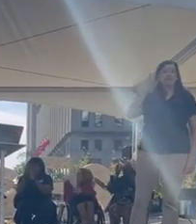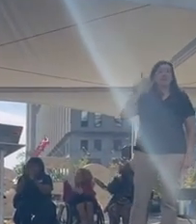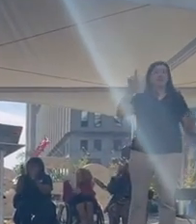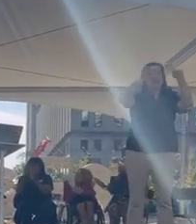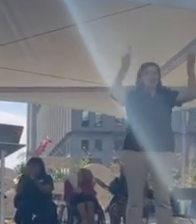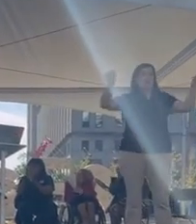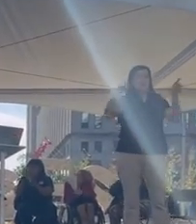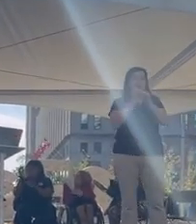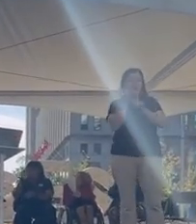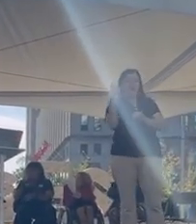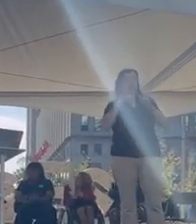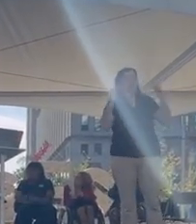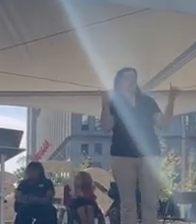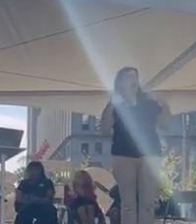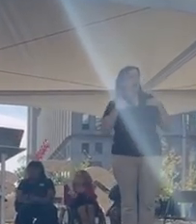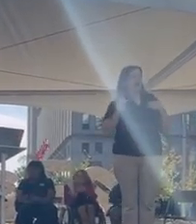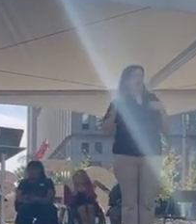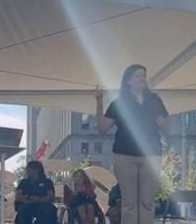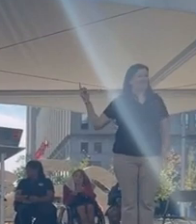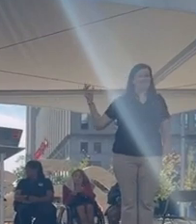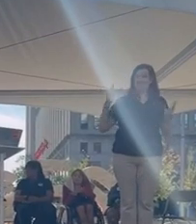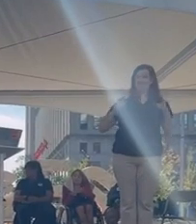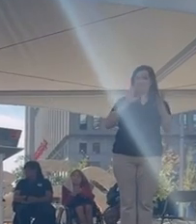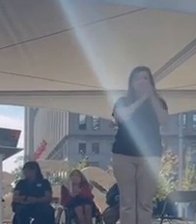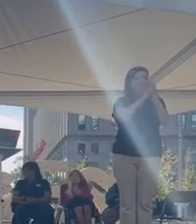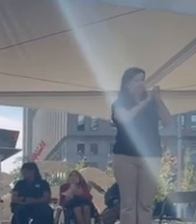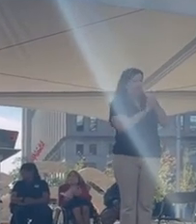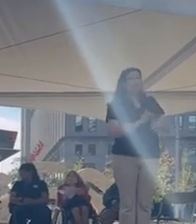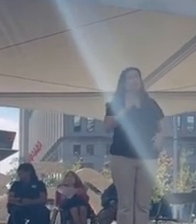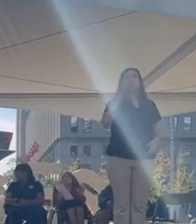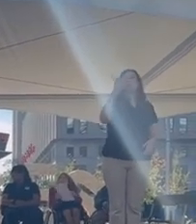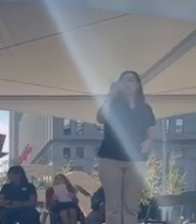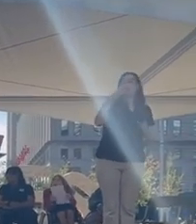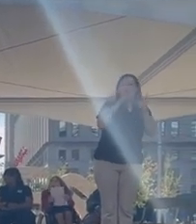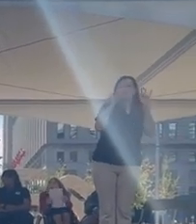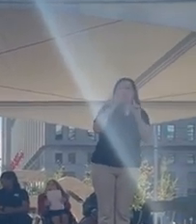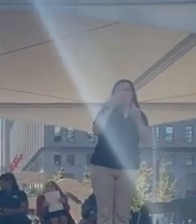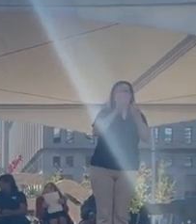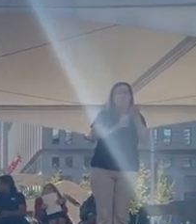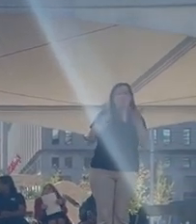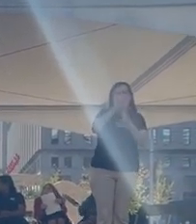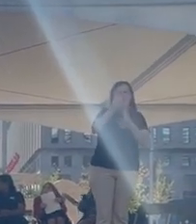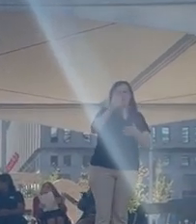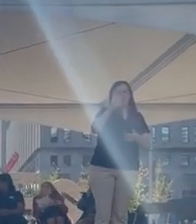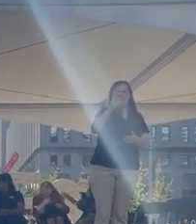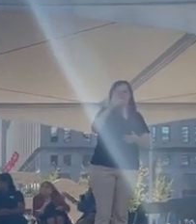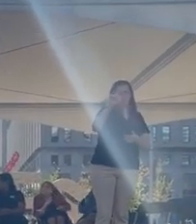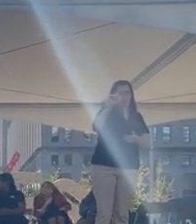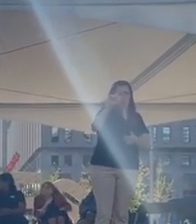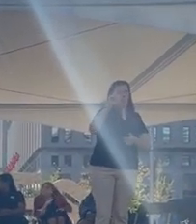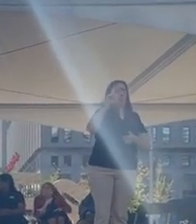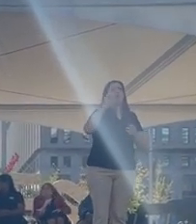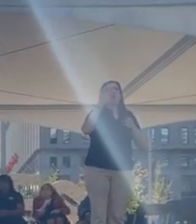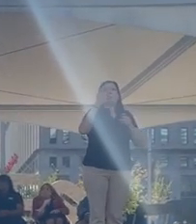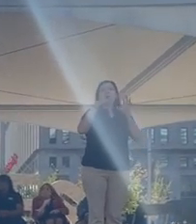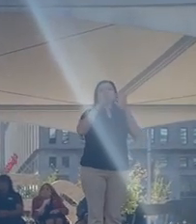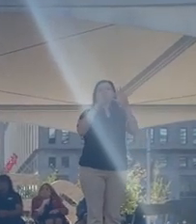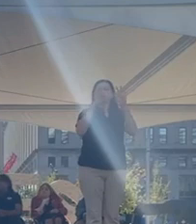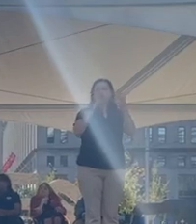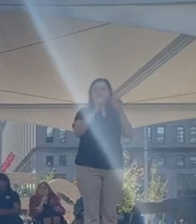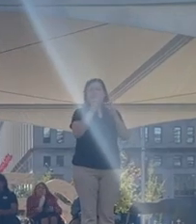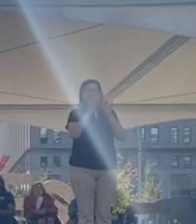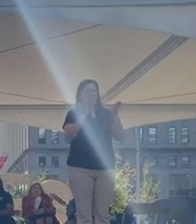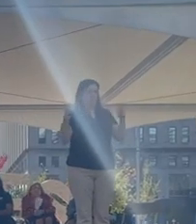and it's here this year. Congratulations. Since Chris brought up University Circle, I just want to bring up a couple of vignettes about things that we